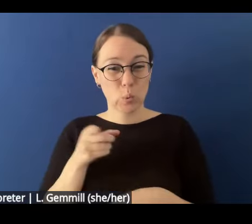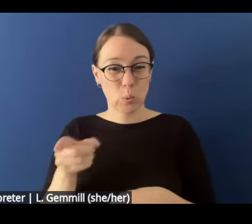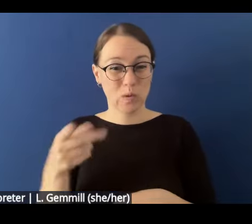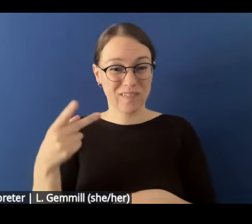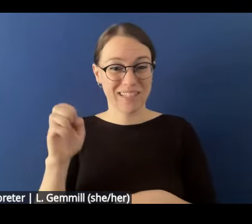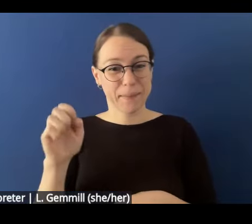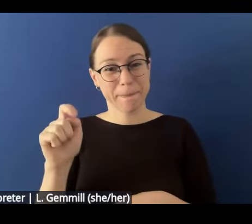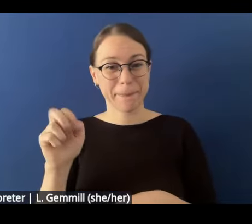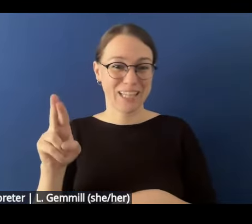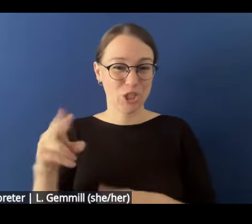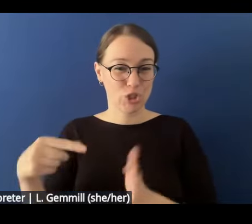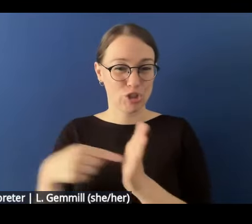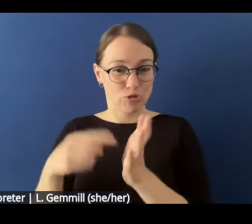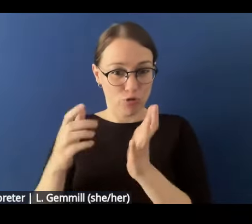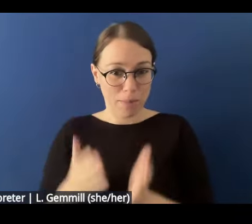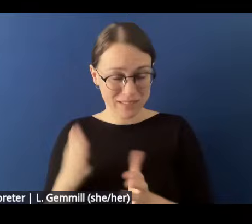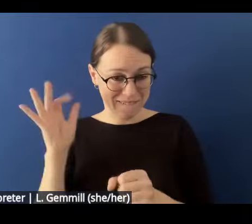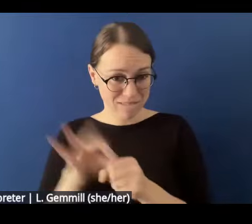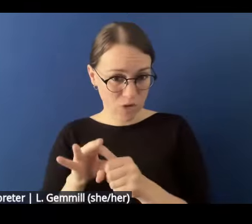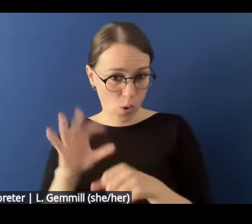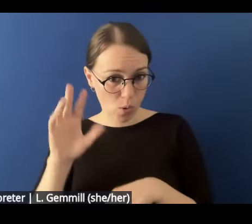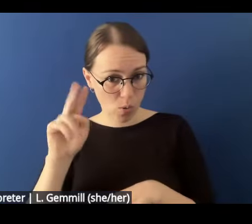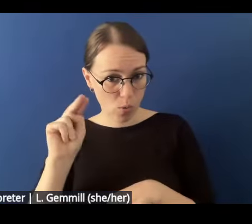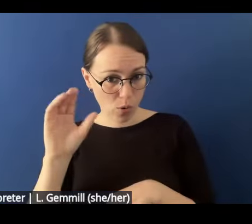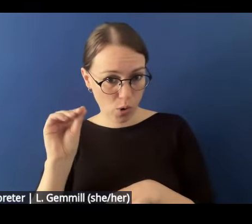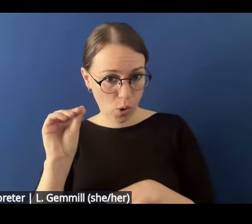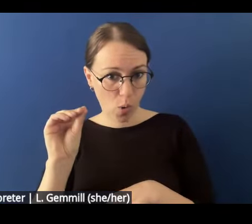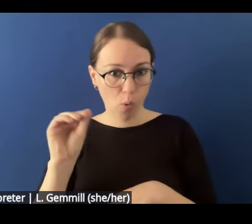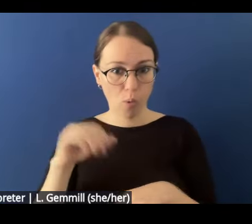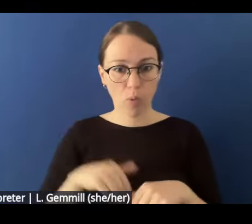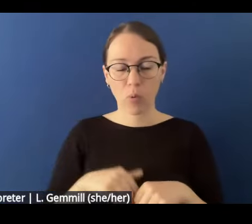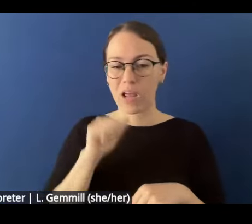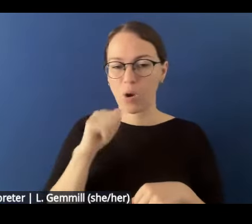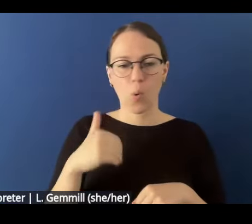the official vote tally, it says he voted against.